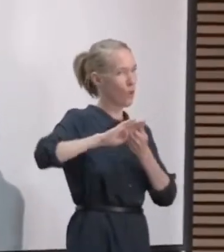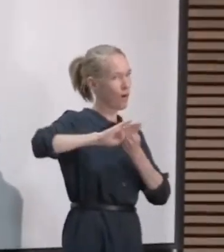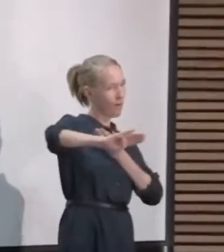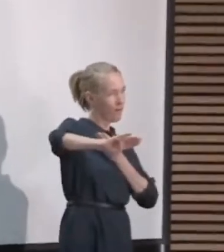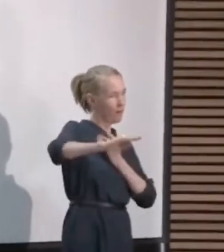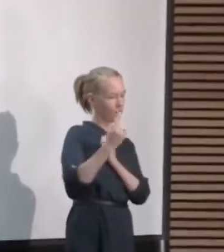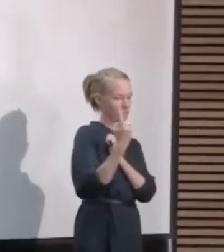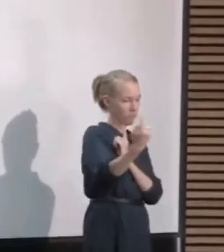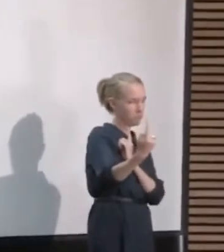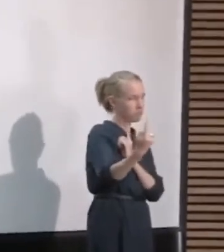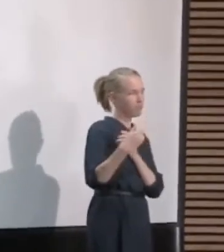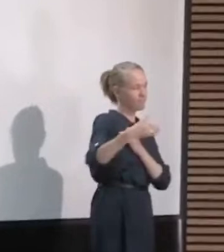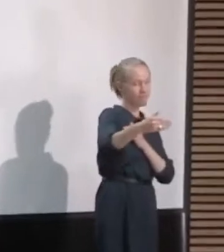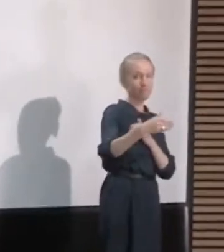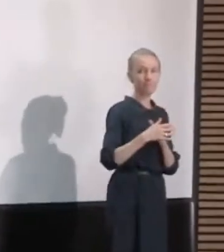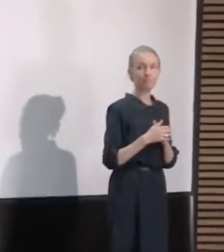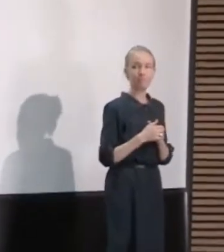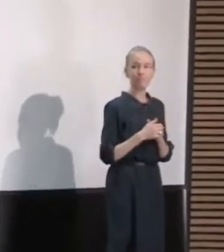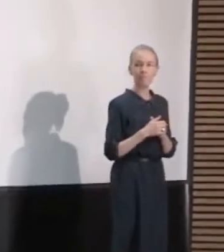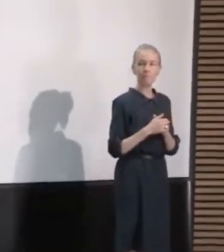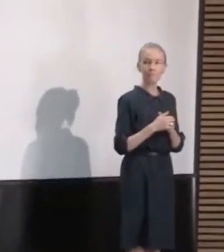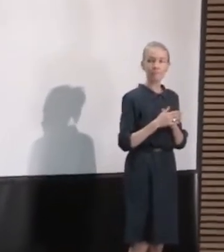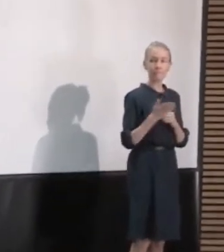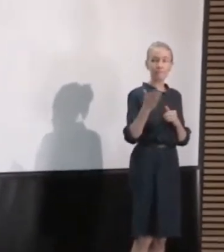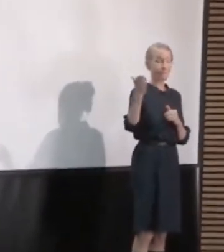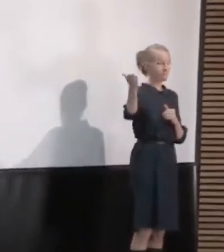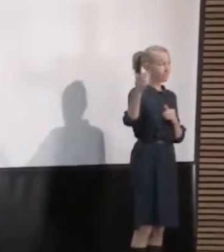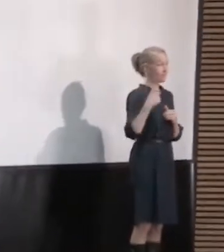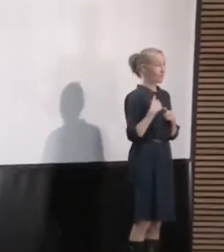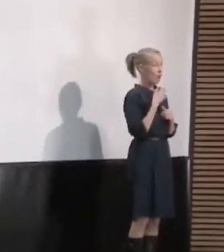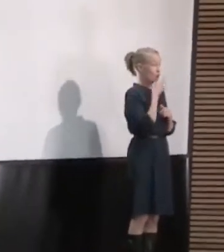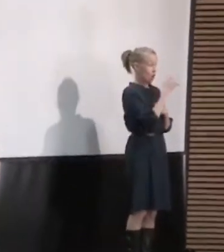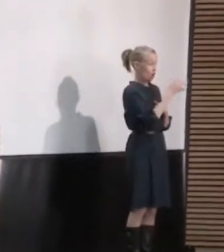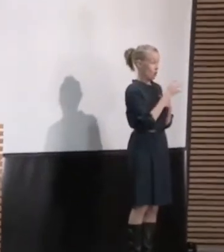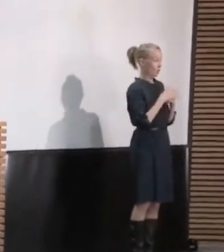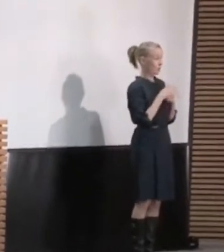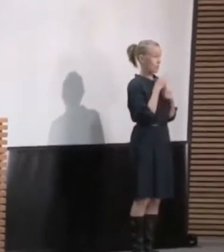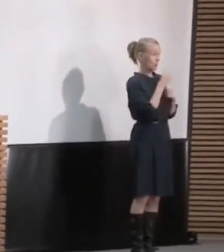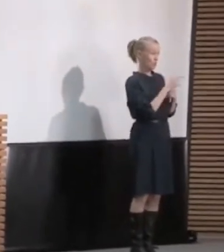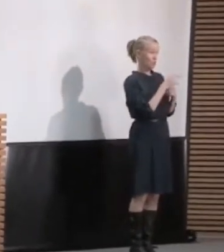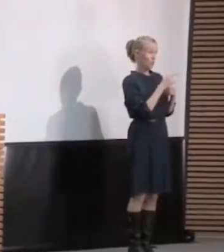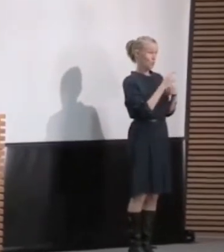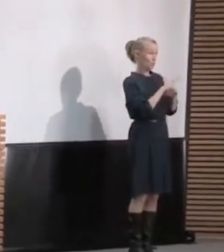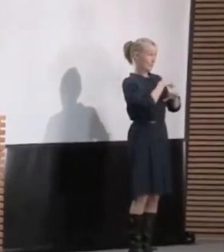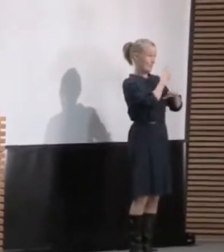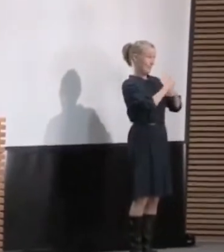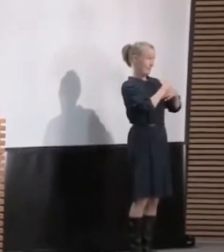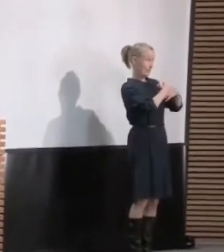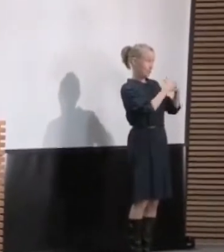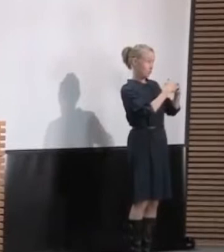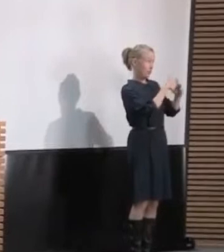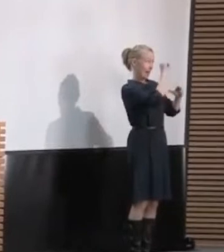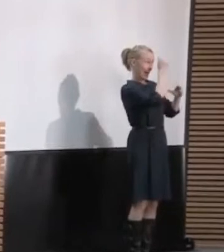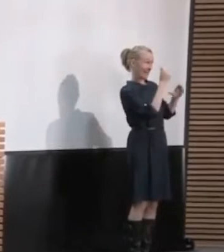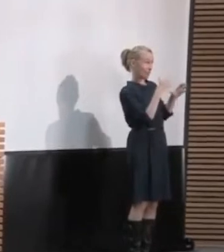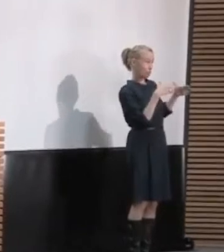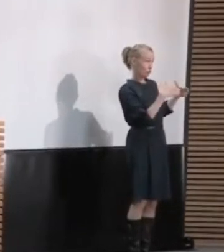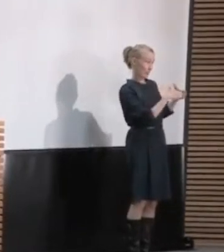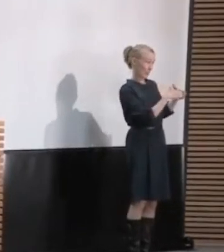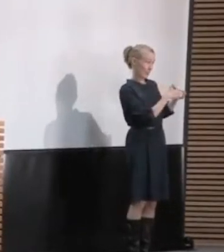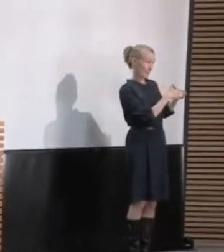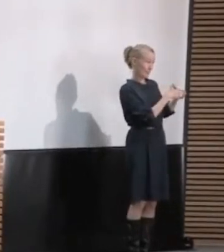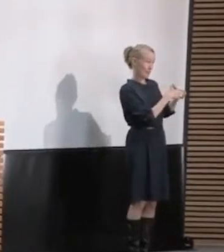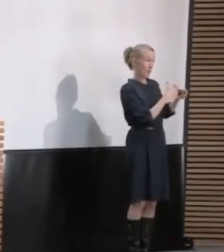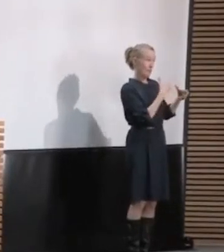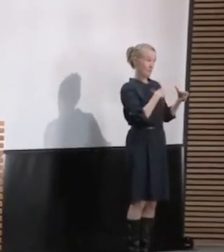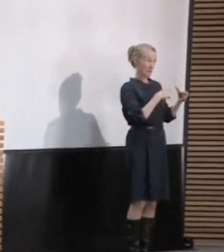no confidence in you? start that question again? The standing up of the support team, do you see that as a vote of no confidence in you?